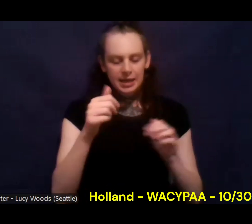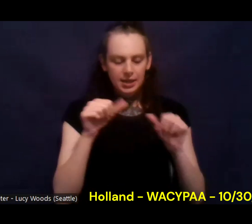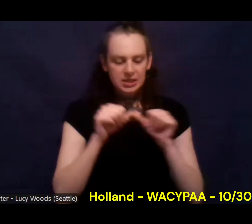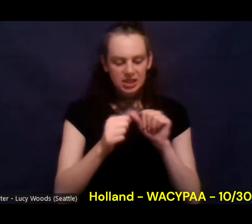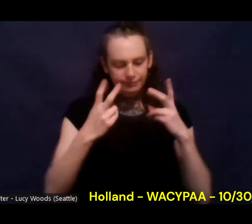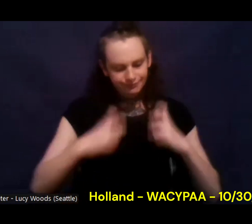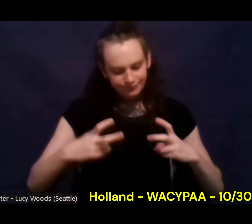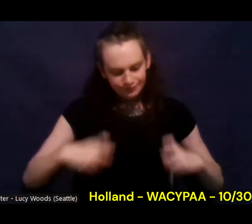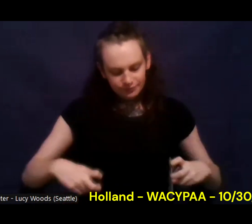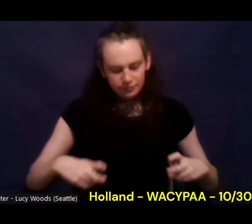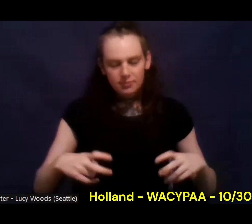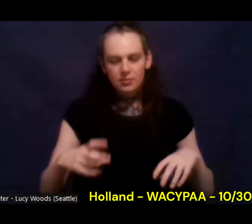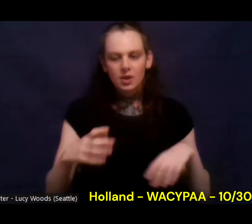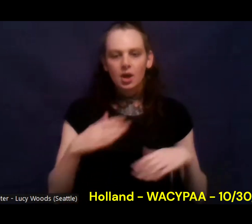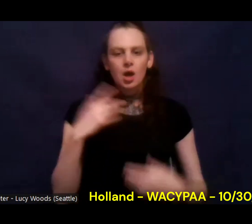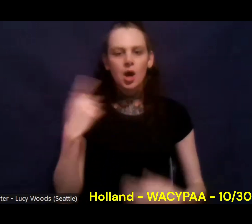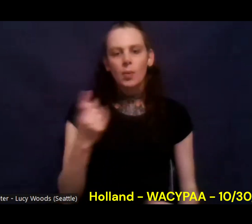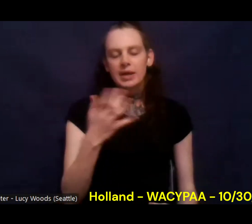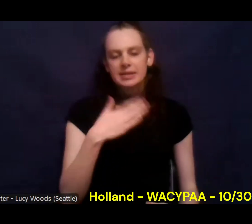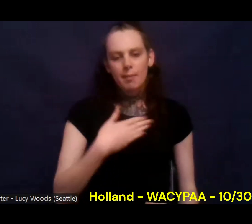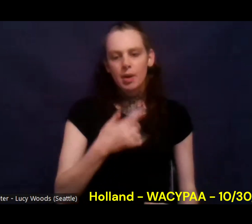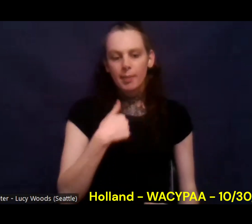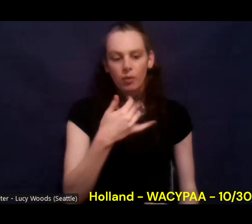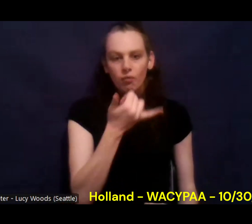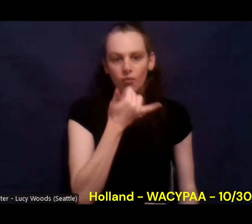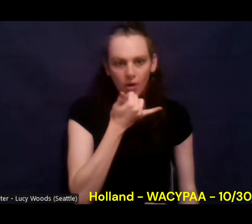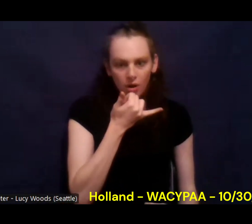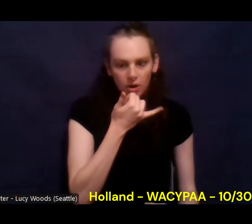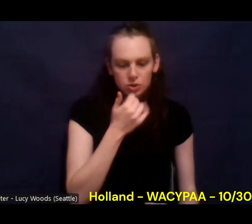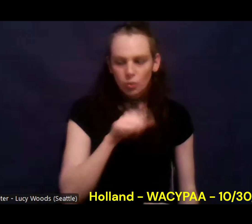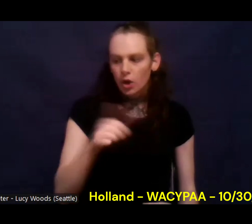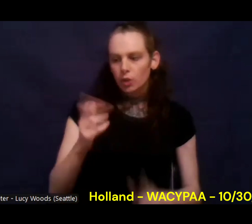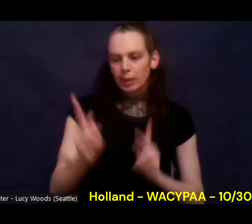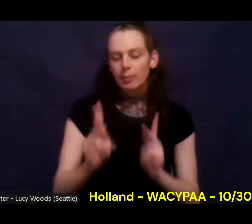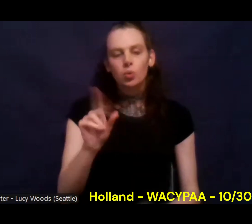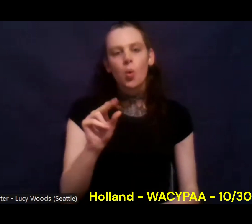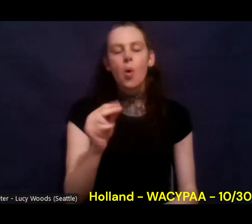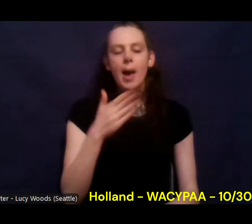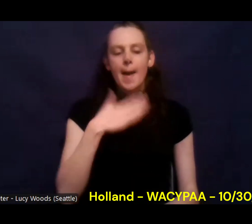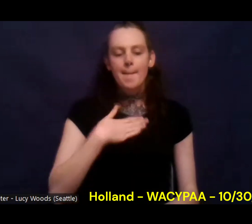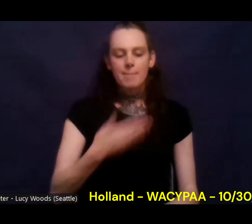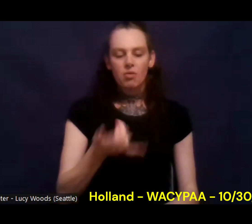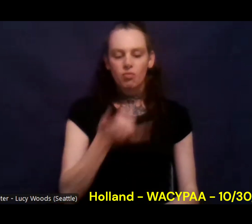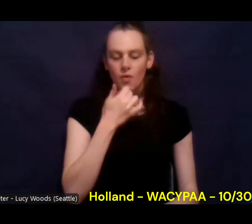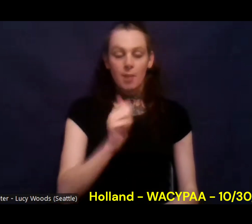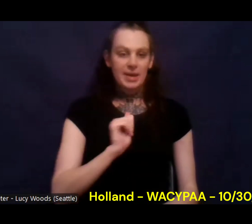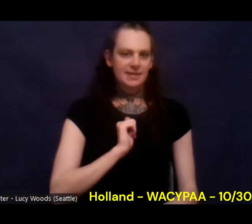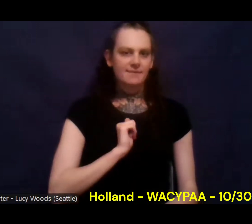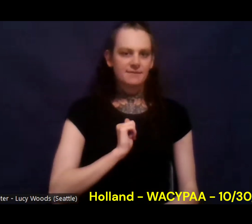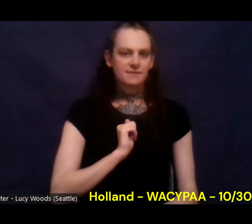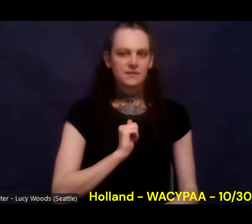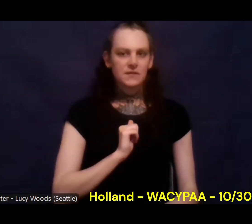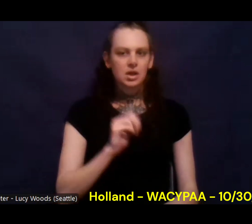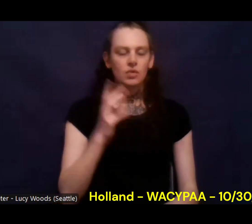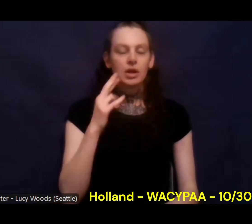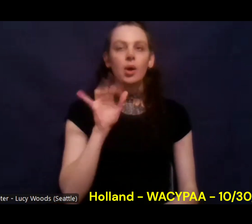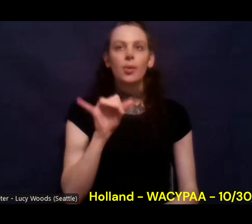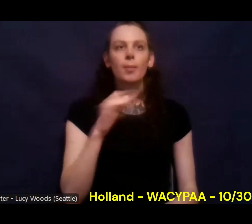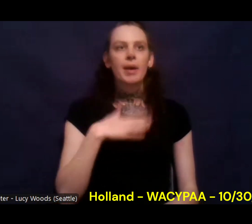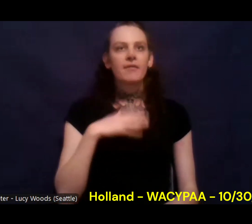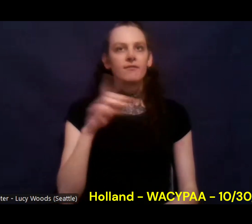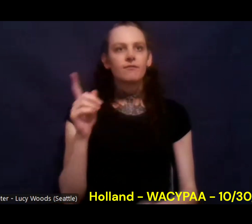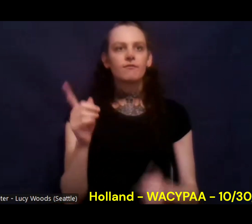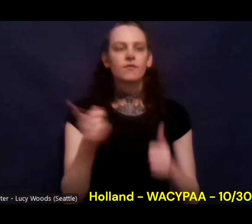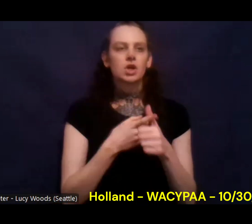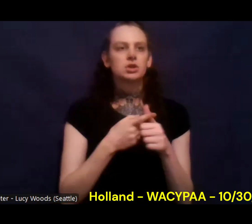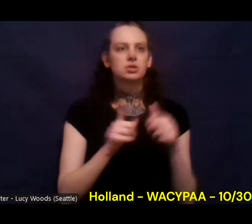I'm wrong isn't admitting I'm always wrong to other people. It's admitting I'm wrong to myself. And what that looks like is like my first thought was wrong. My first thought is like